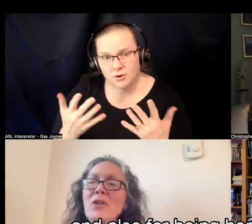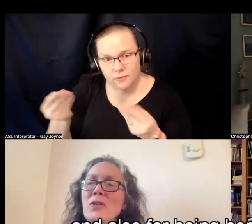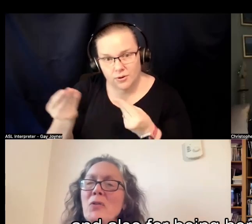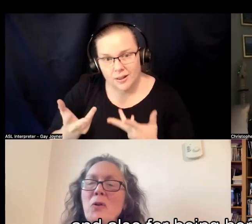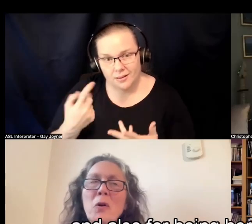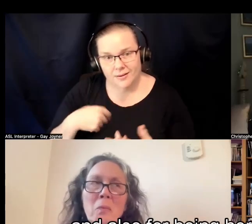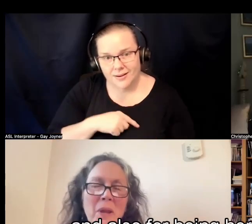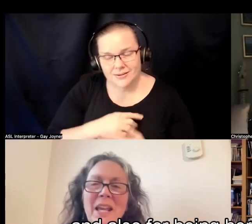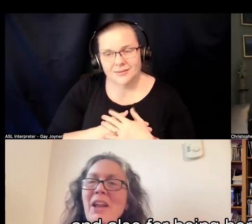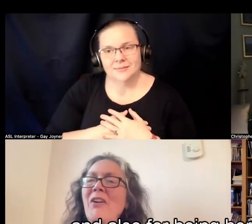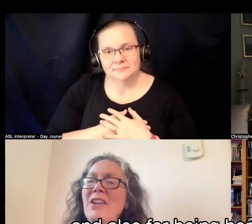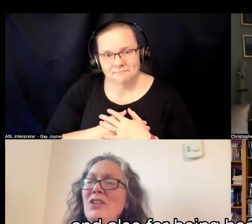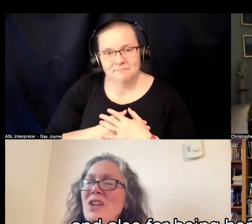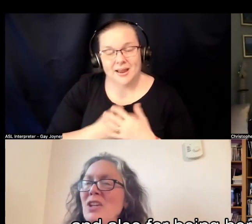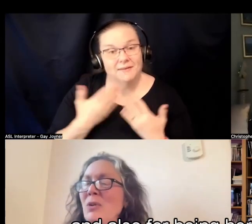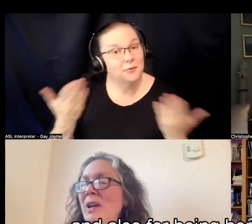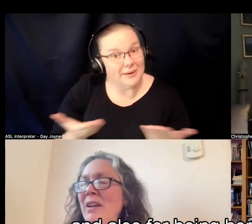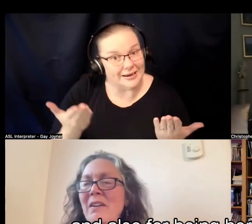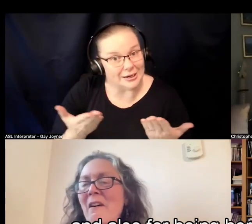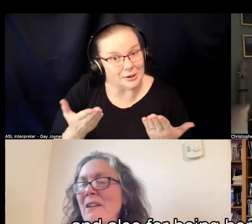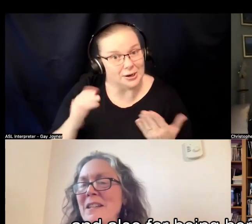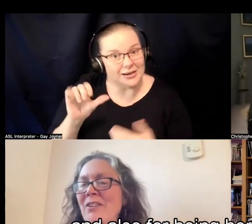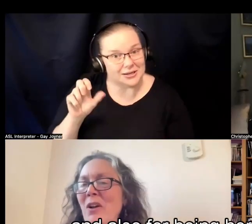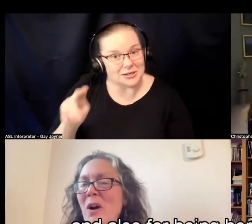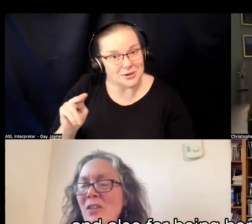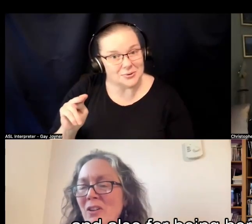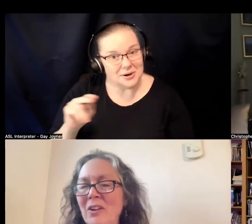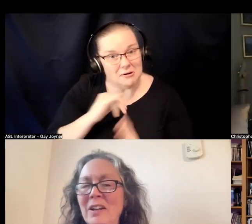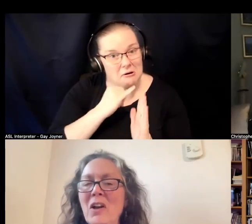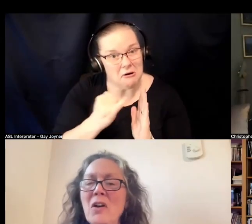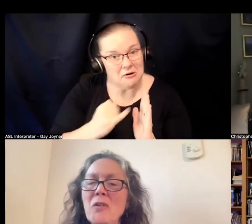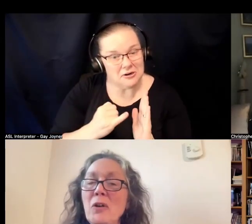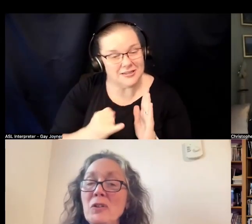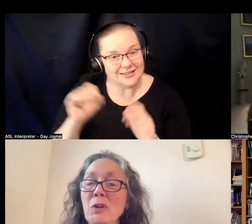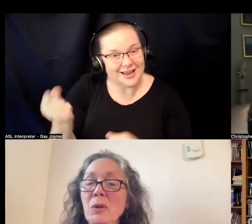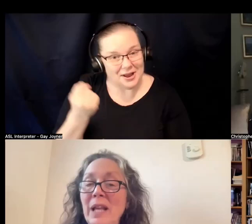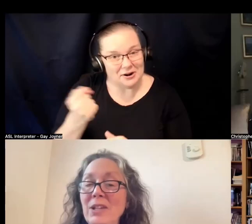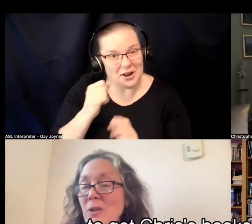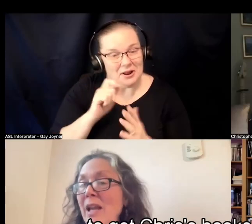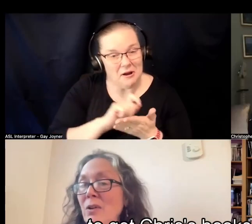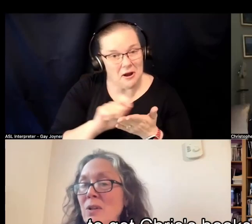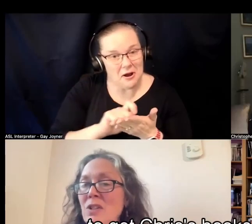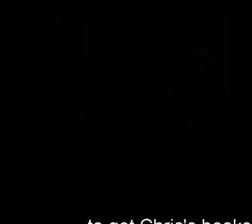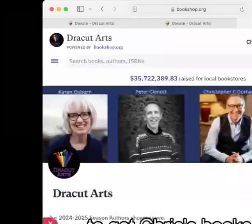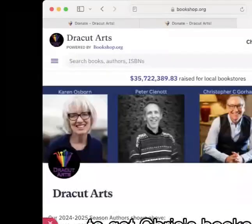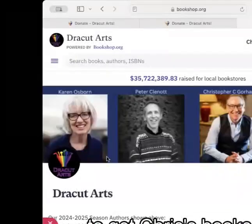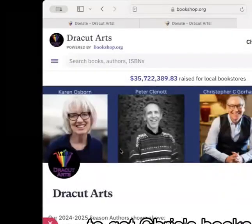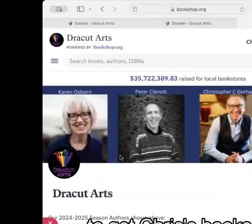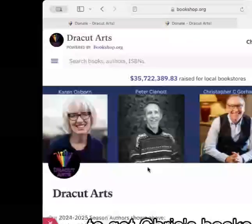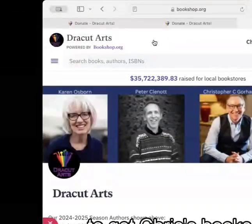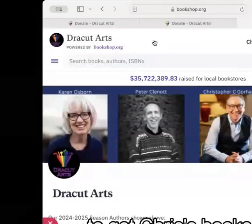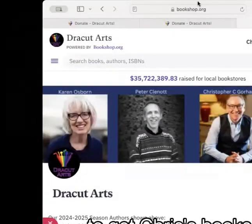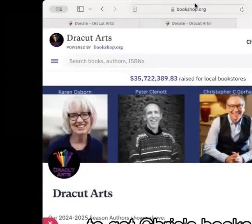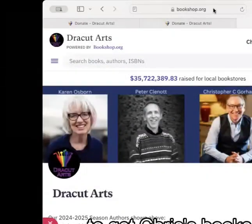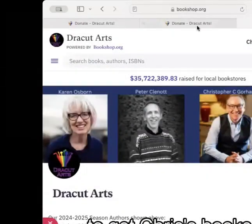Yeah. and also for being here as our January Art Saturday author. For those of you who'd like to get Chris's books